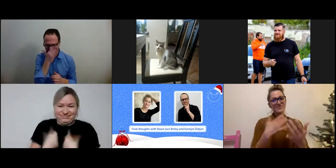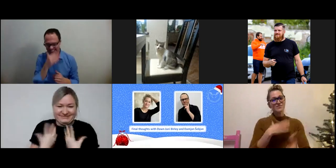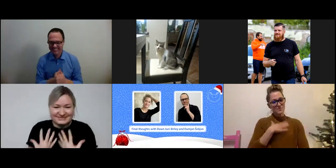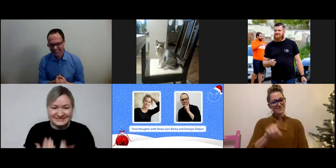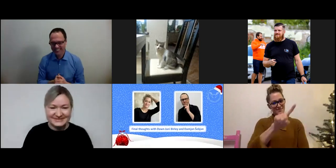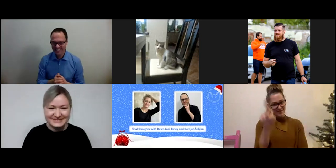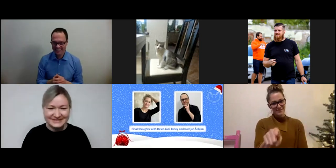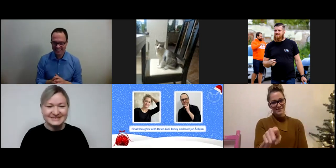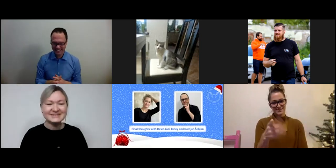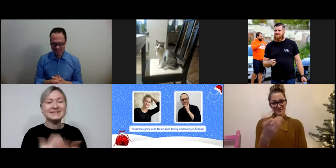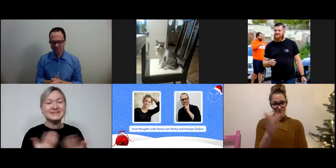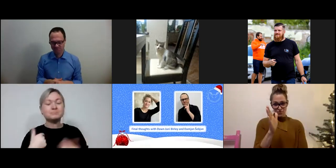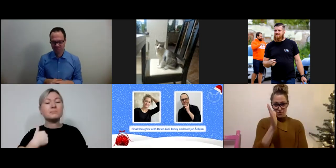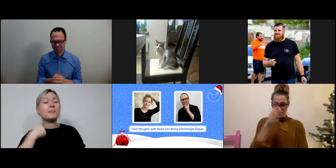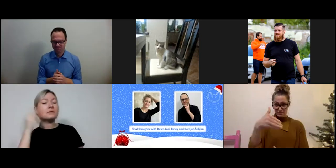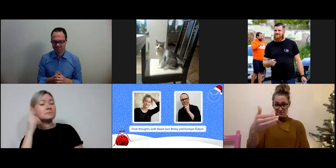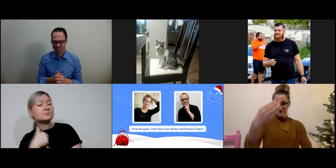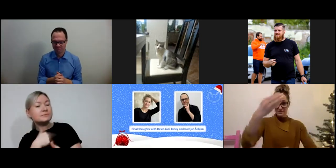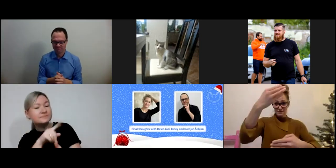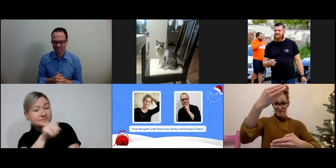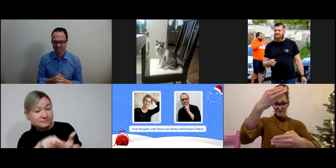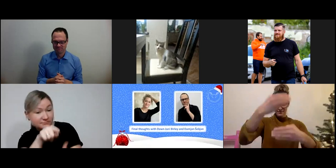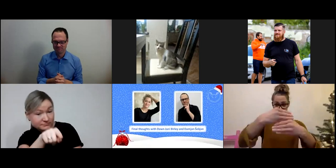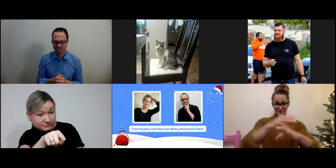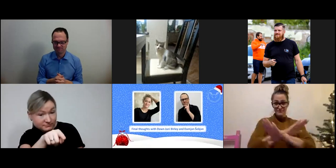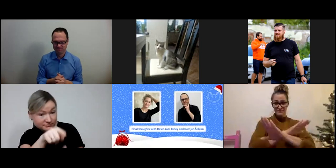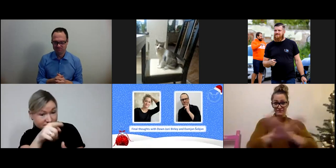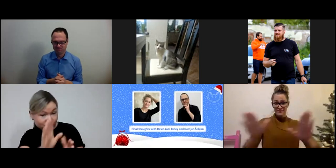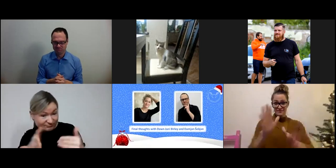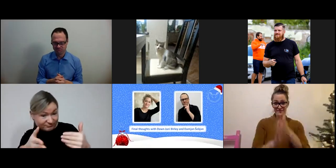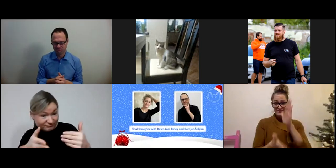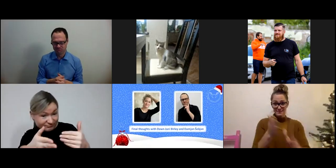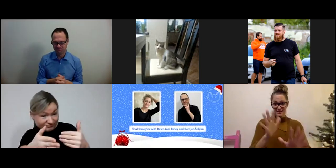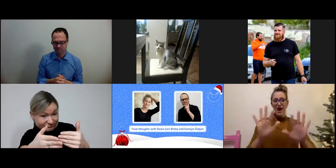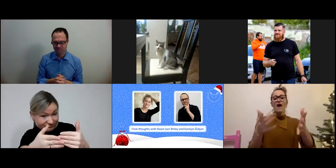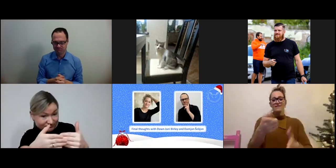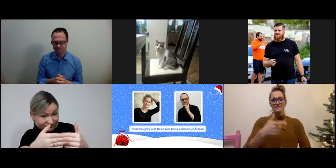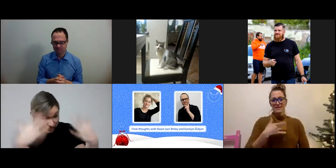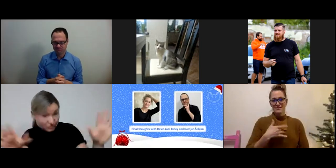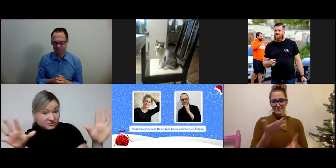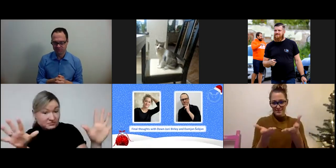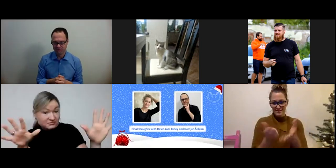Okay, I'll see if I can take some inspiration from Miha's assertivity.